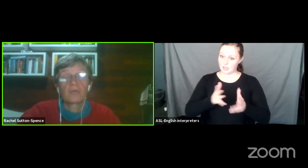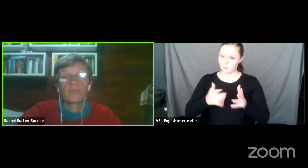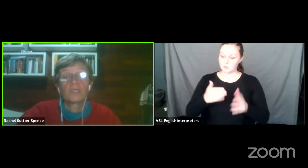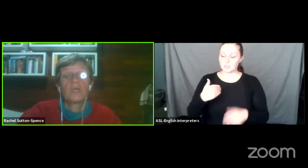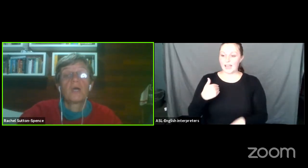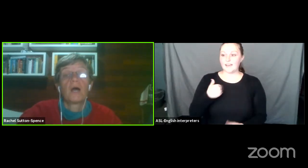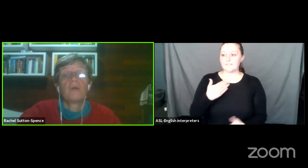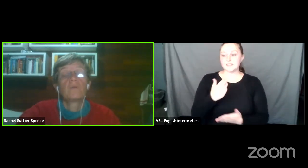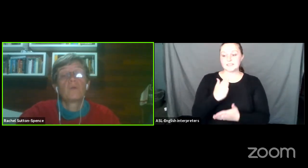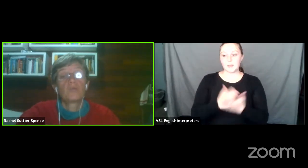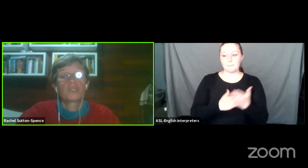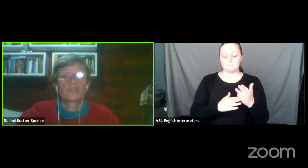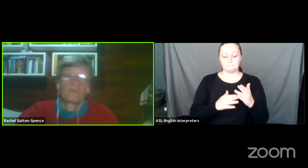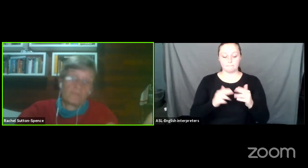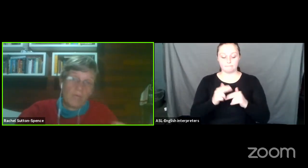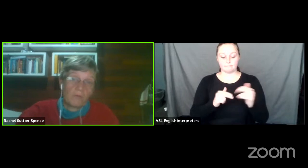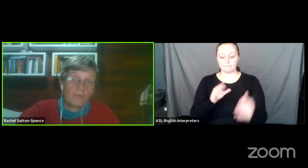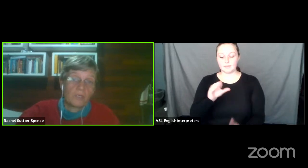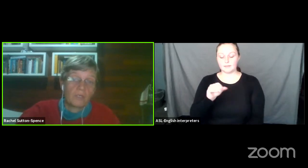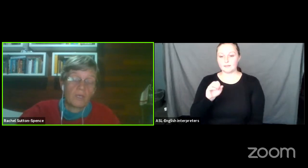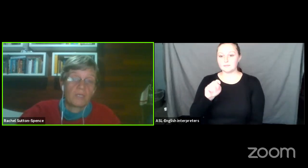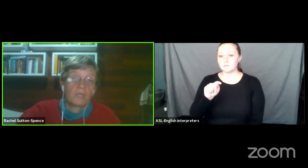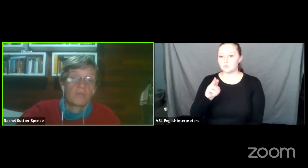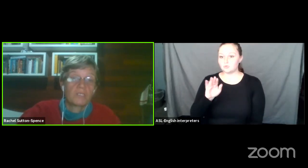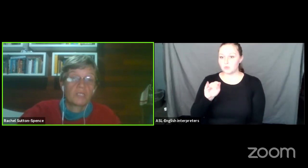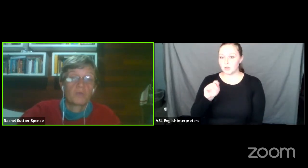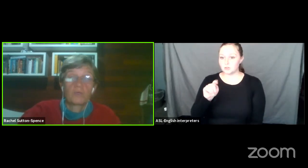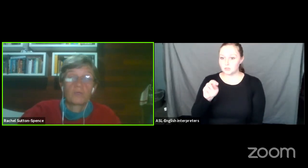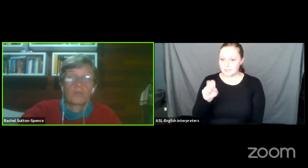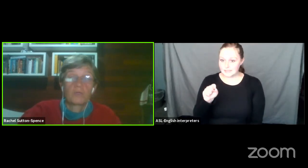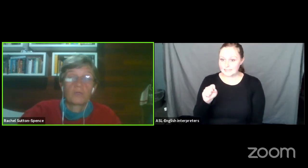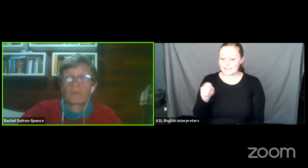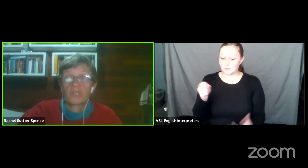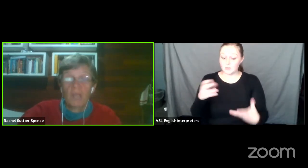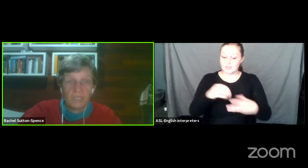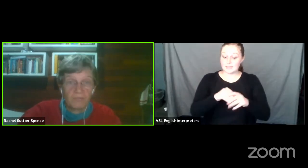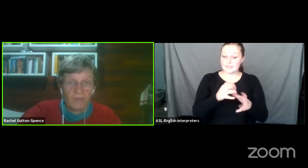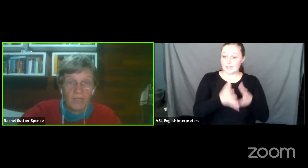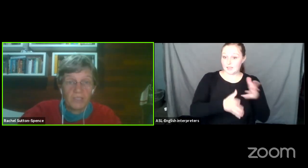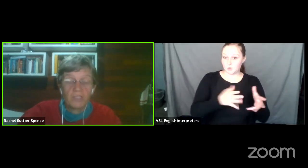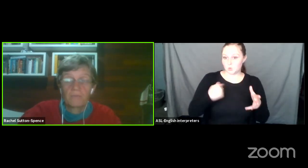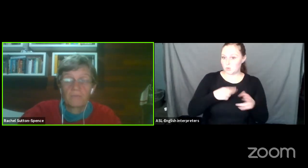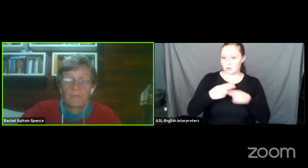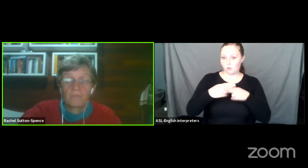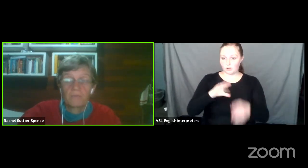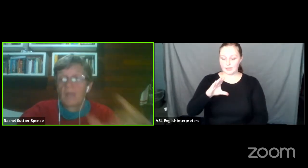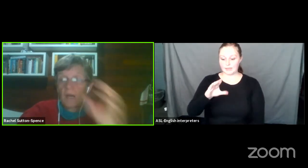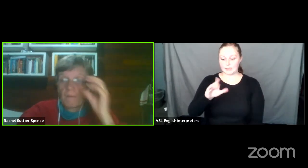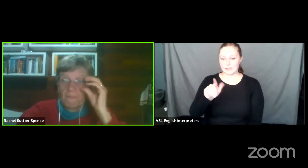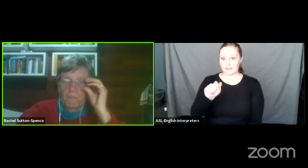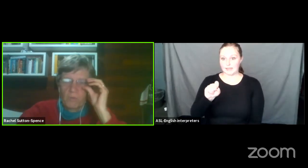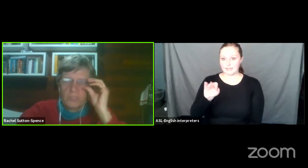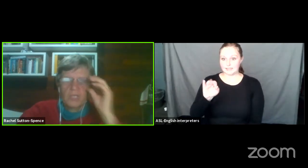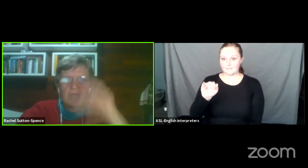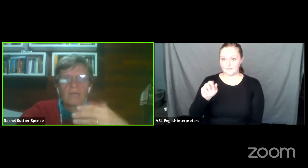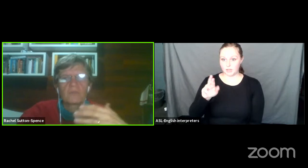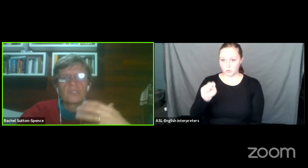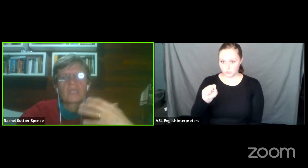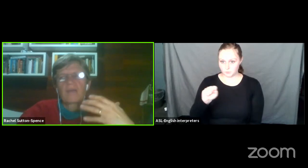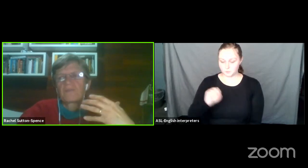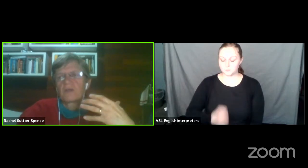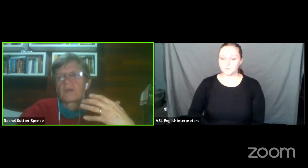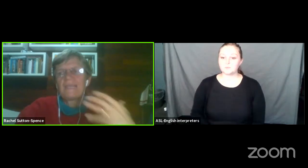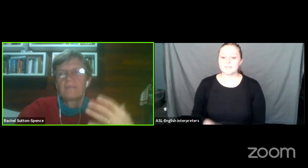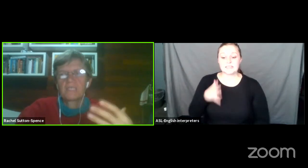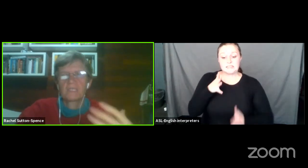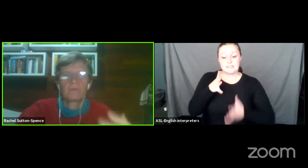sign language, which in linguistics we call the sign language classifiers. Sign languages